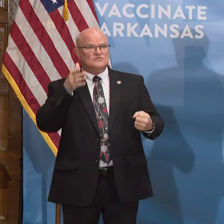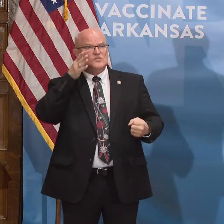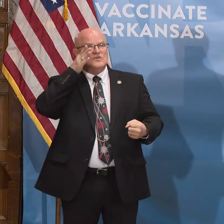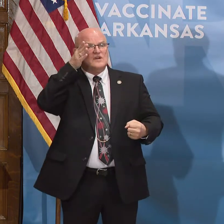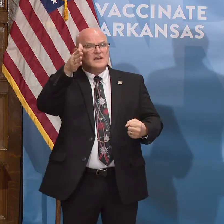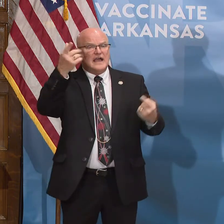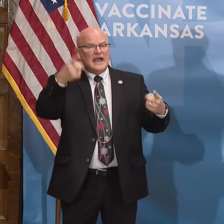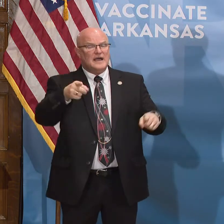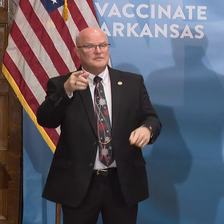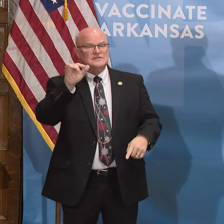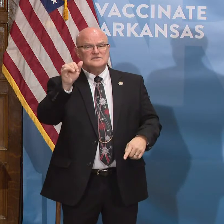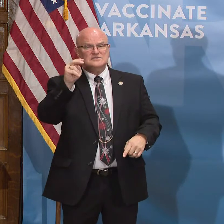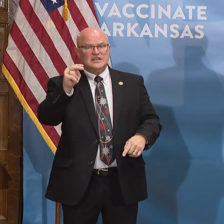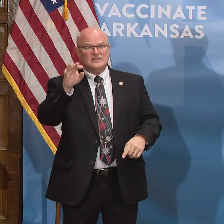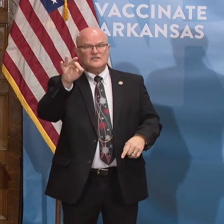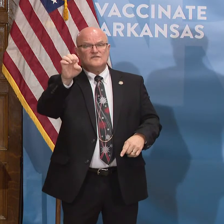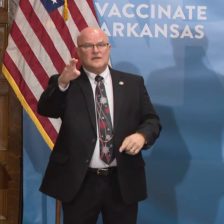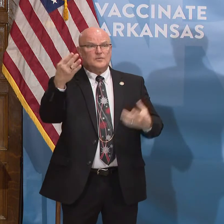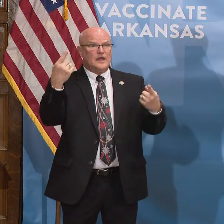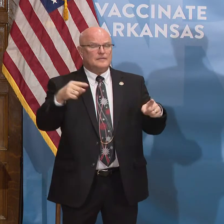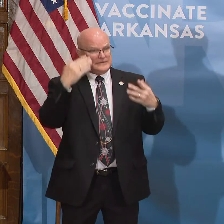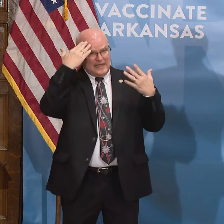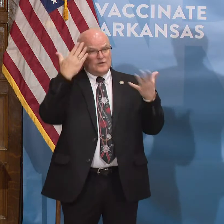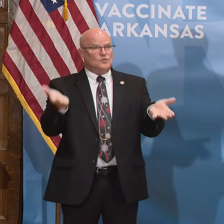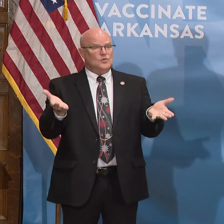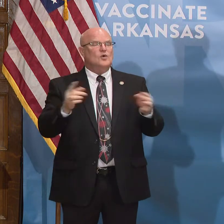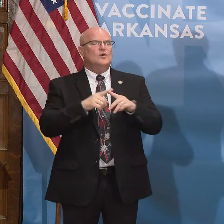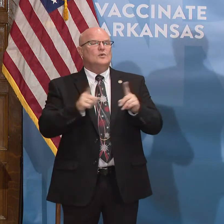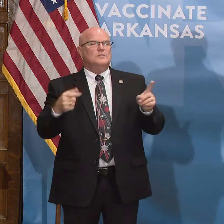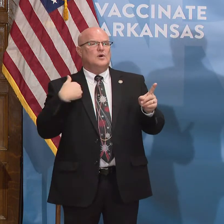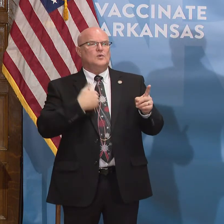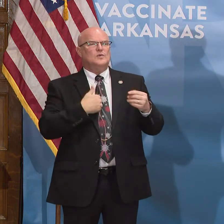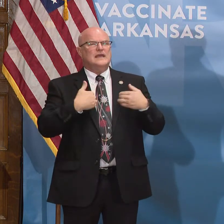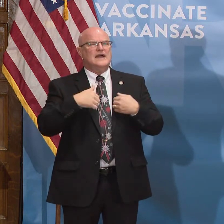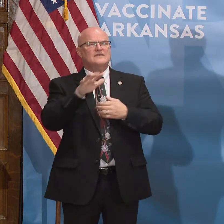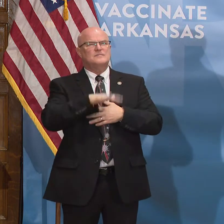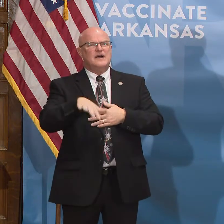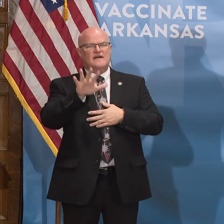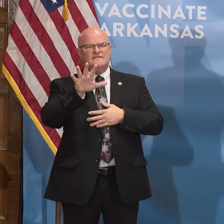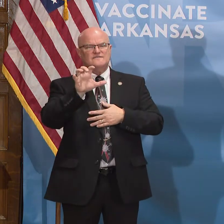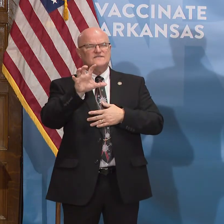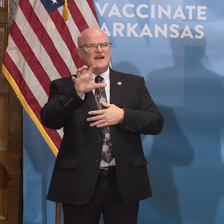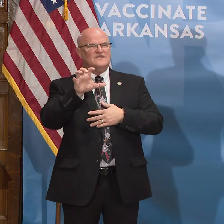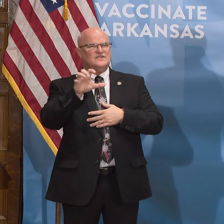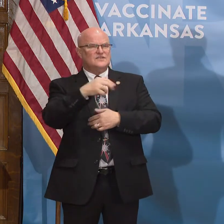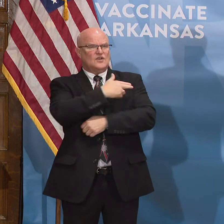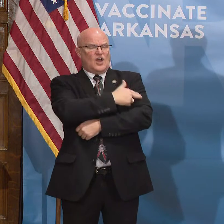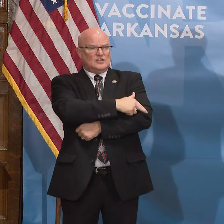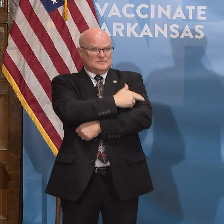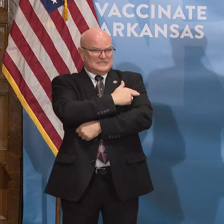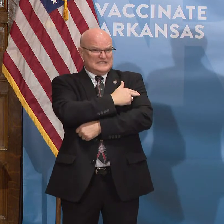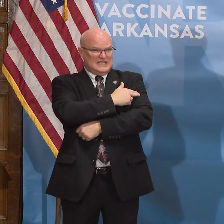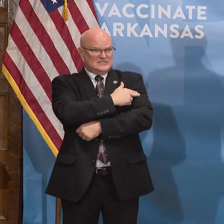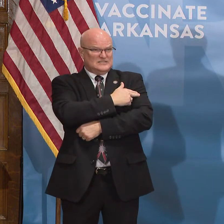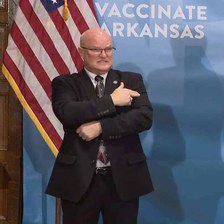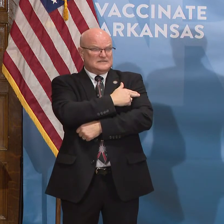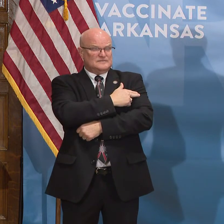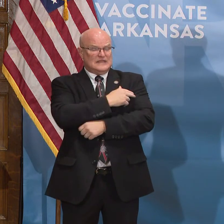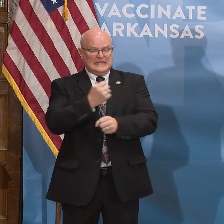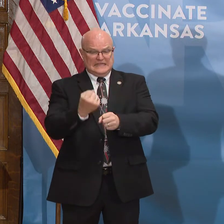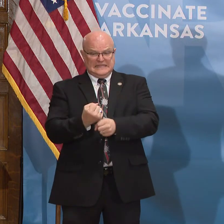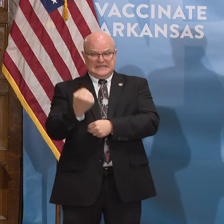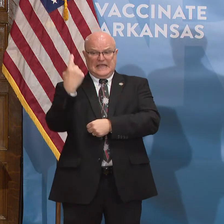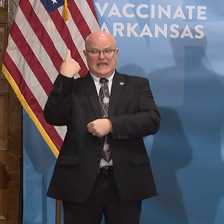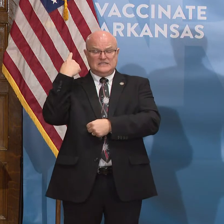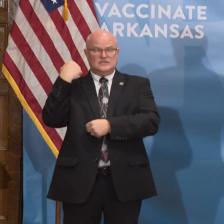January and February, but I know that right now we have about 500 hospitalizations. A year